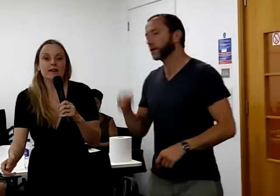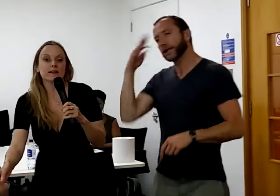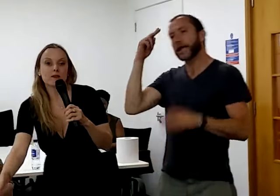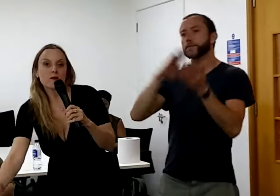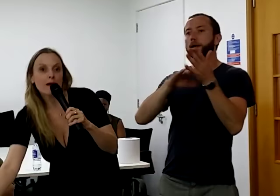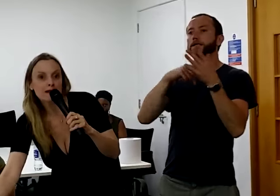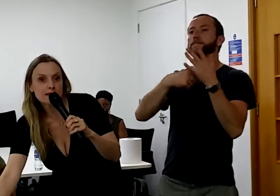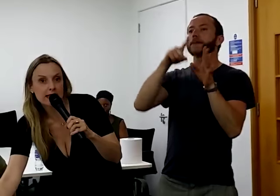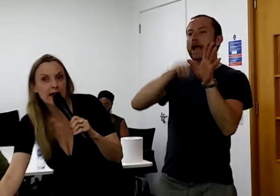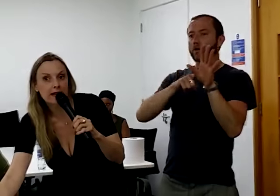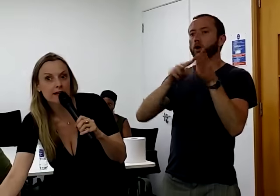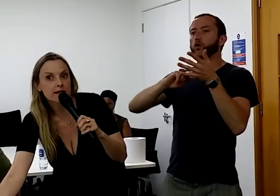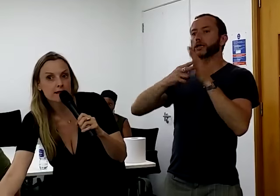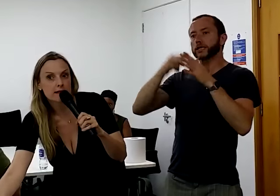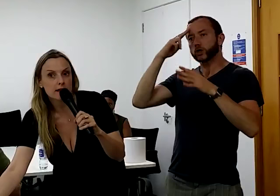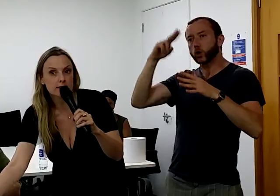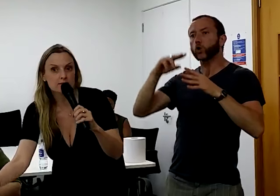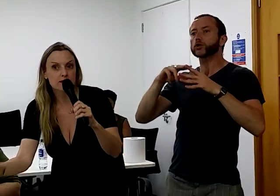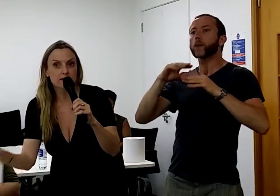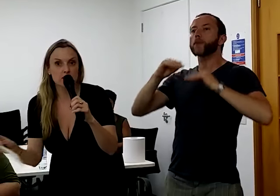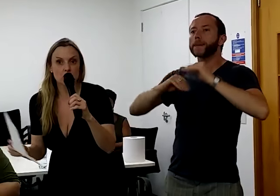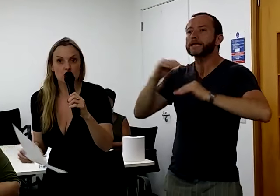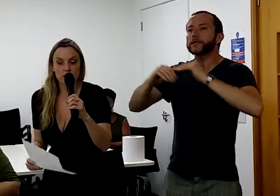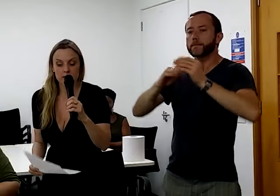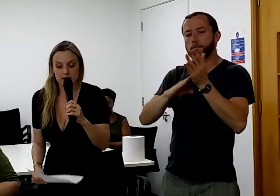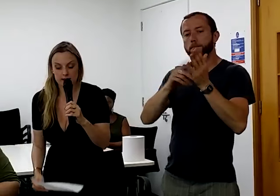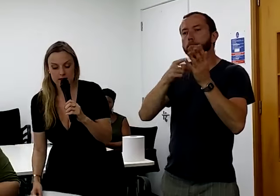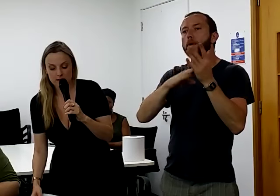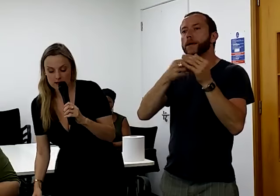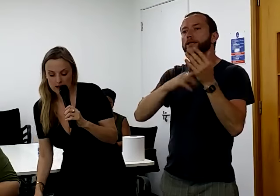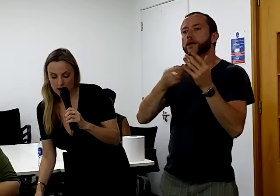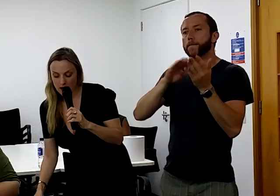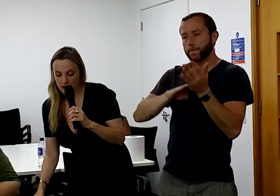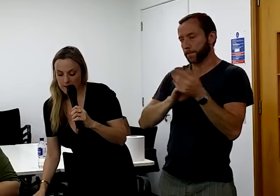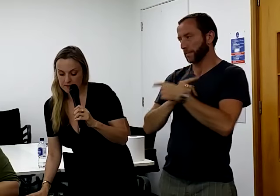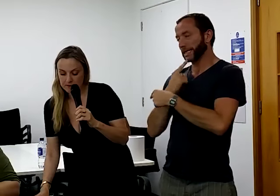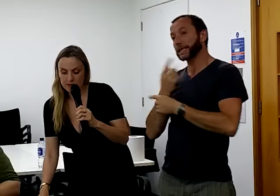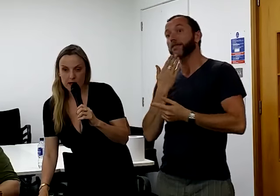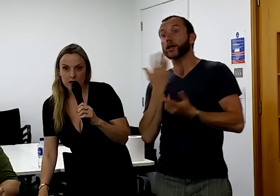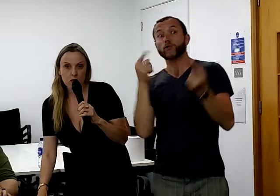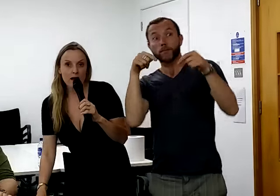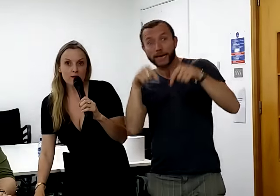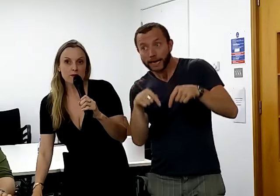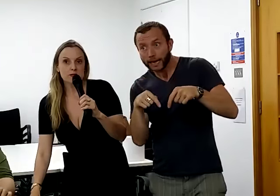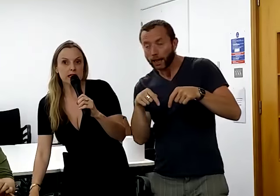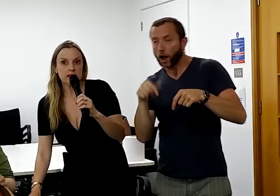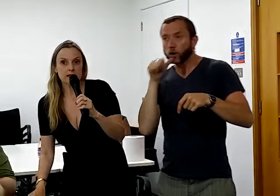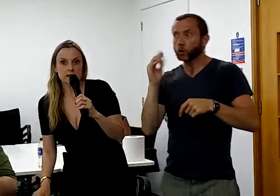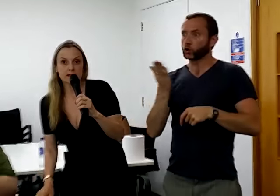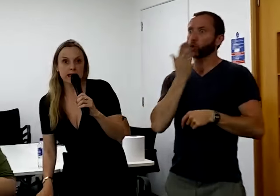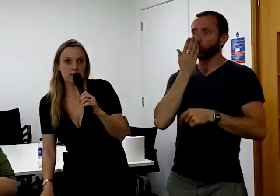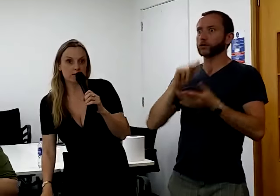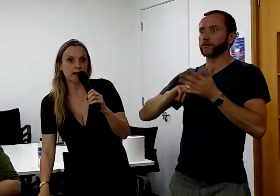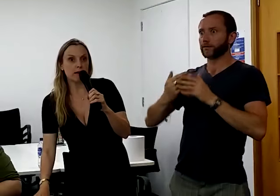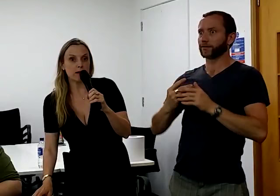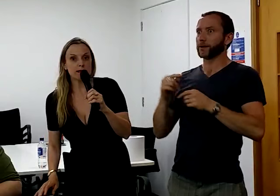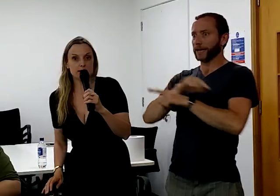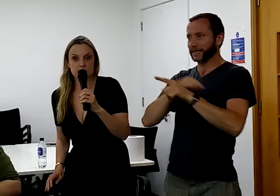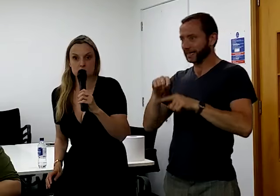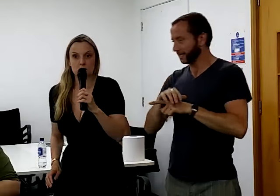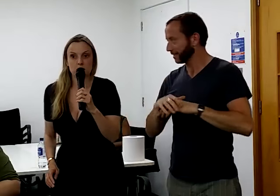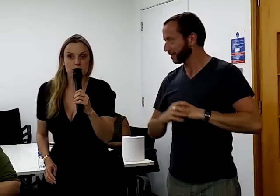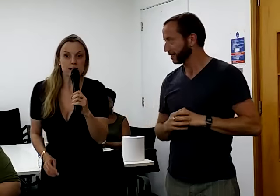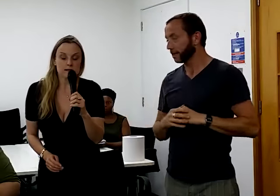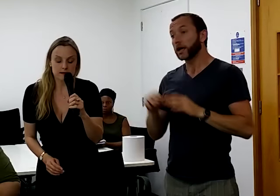It's really great that you all managed to get here at such short notice. Not everybody is able to